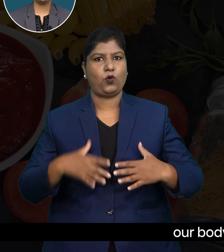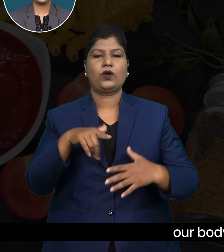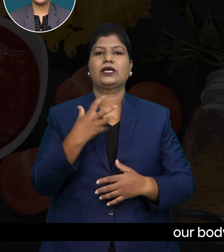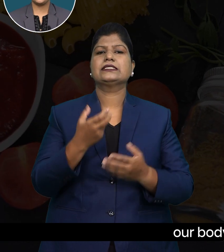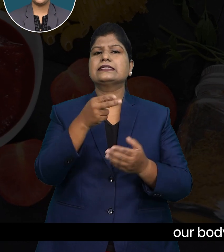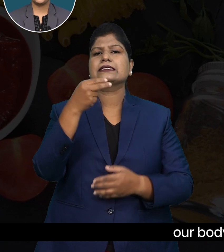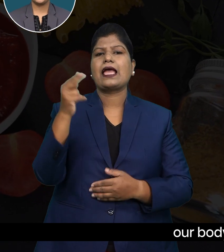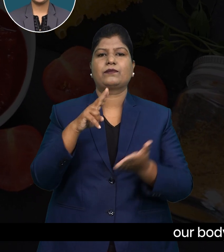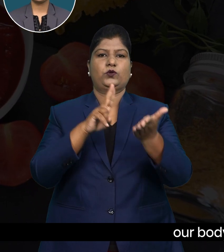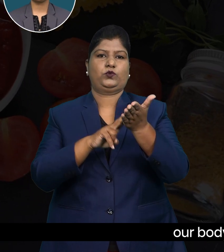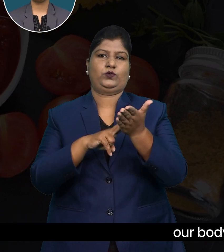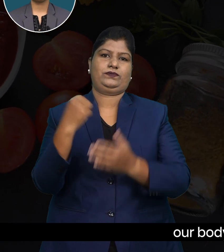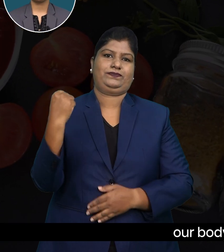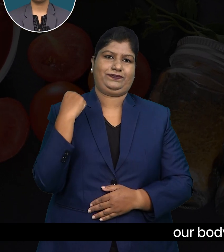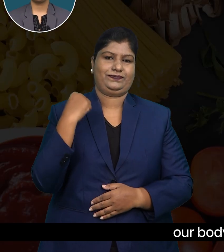called nutrients.